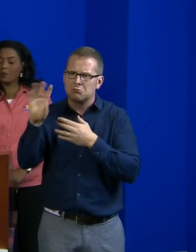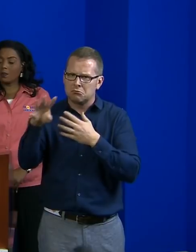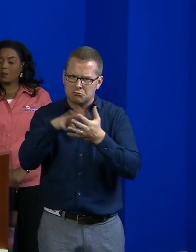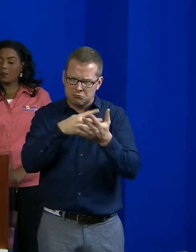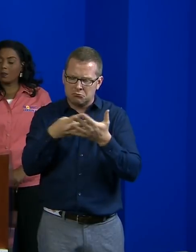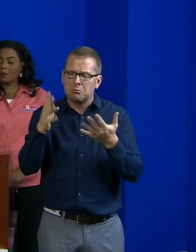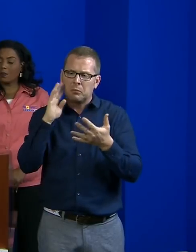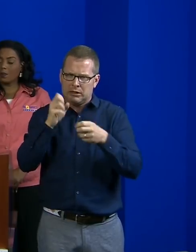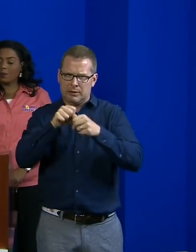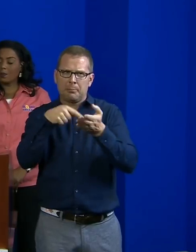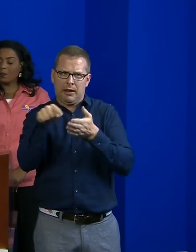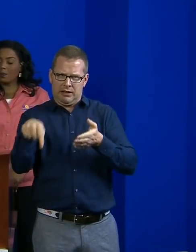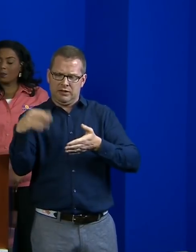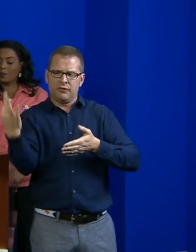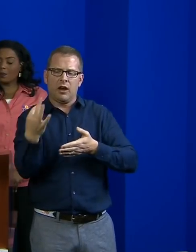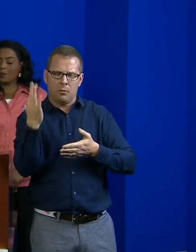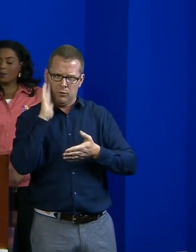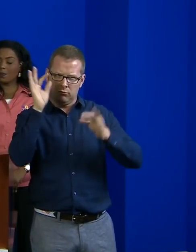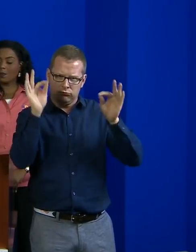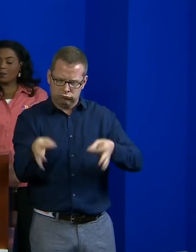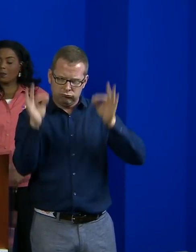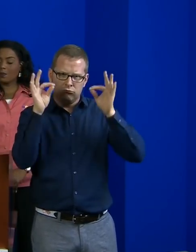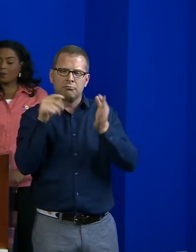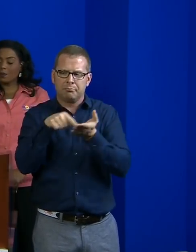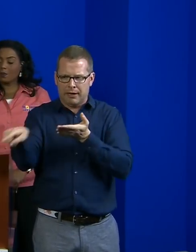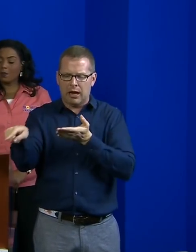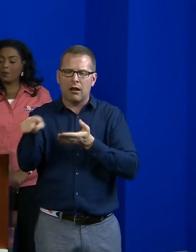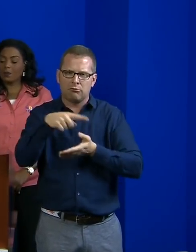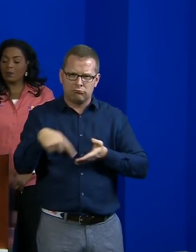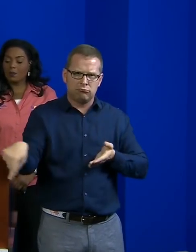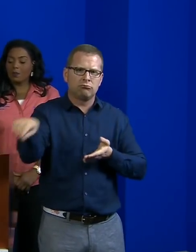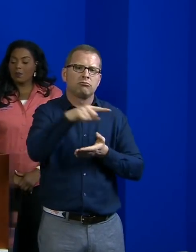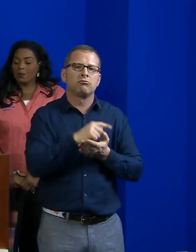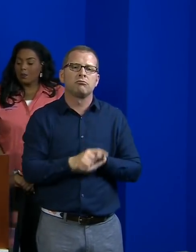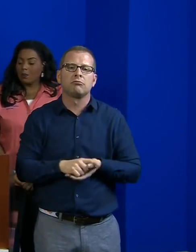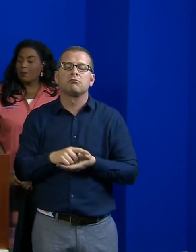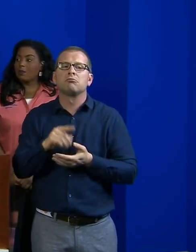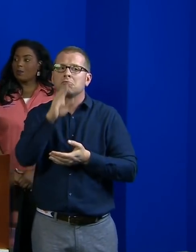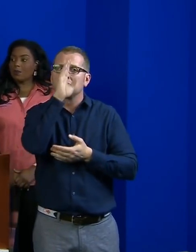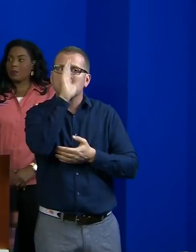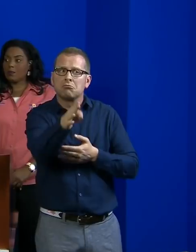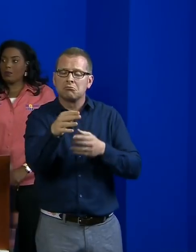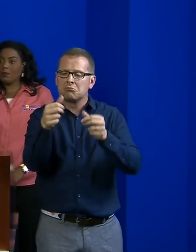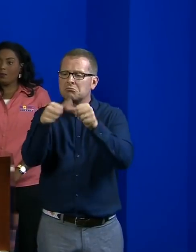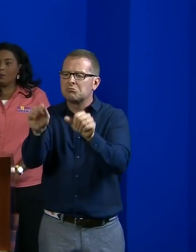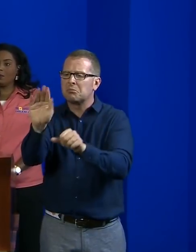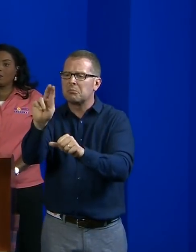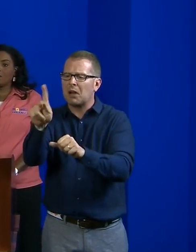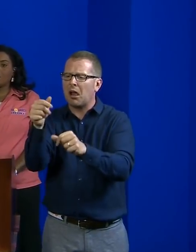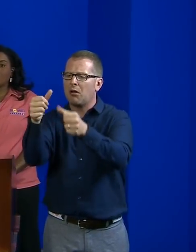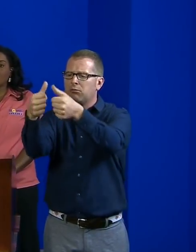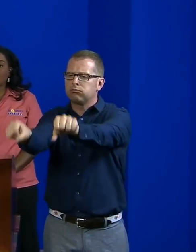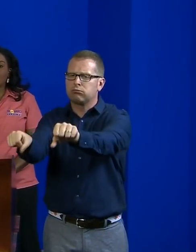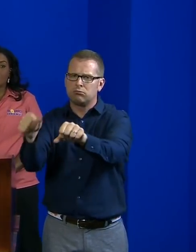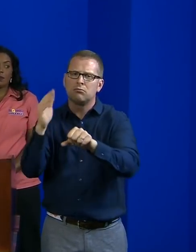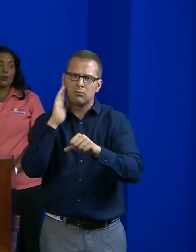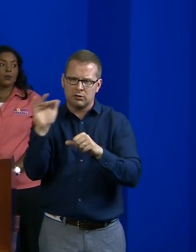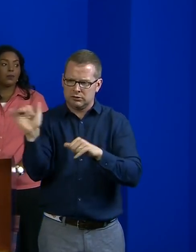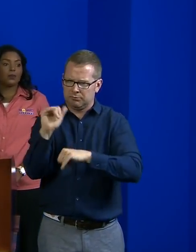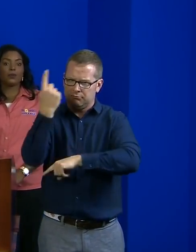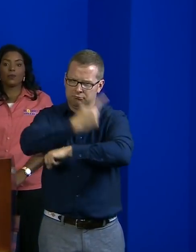Friday with direct deposit can rest assured that they will have those funds available on payday. In